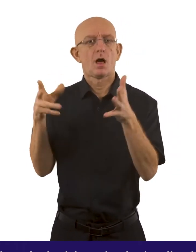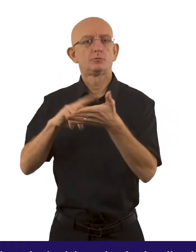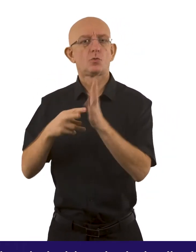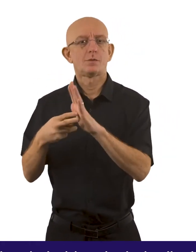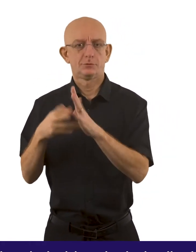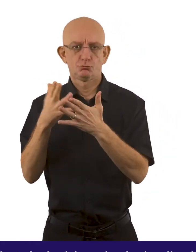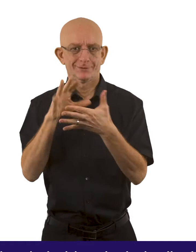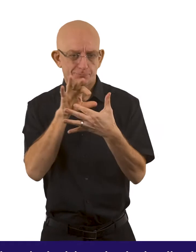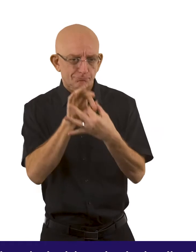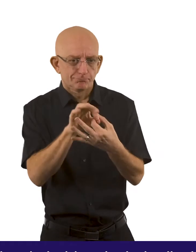organizations.